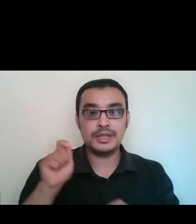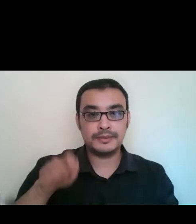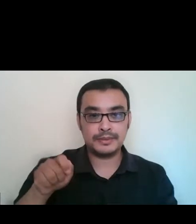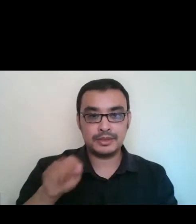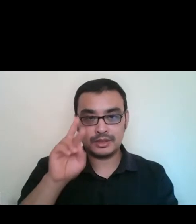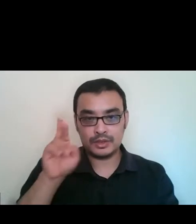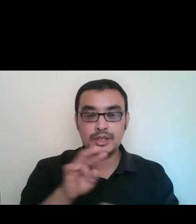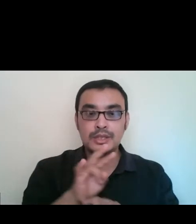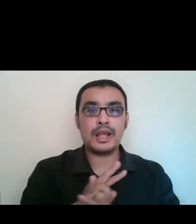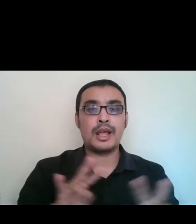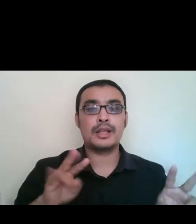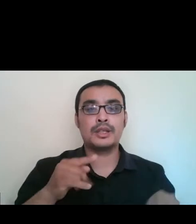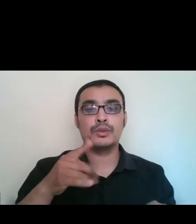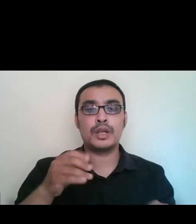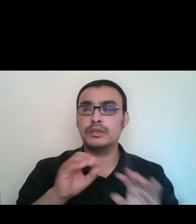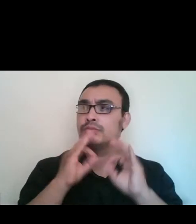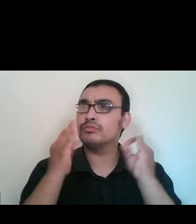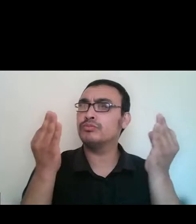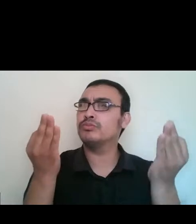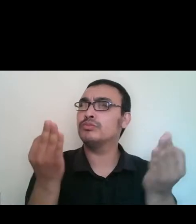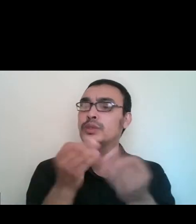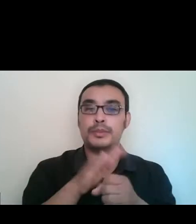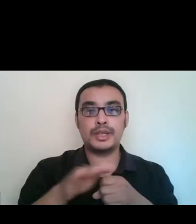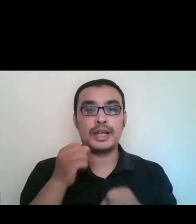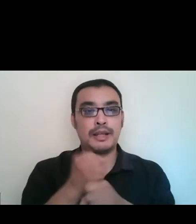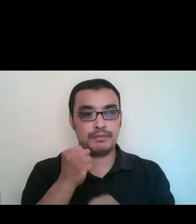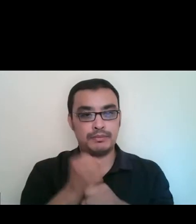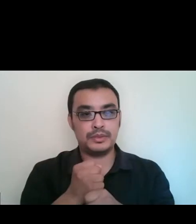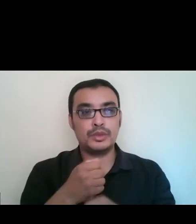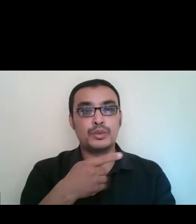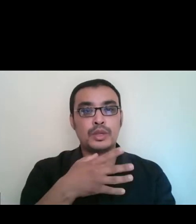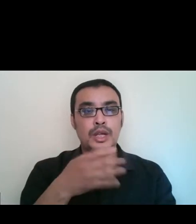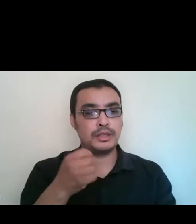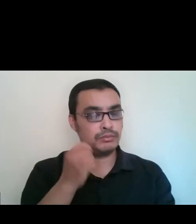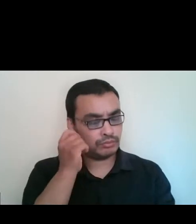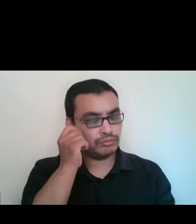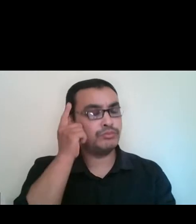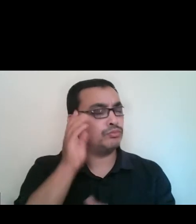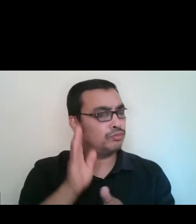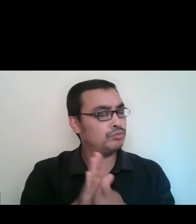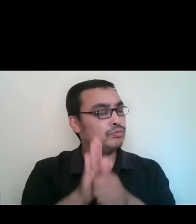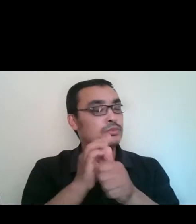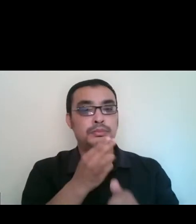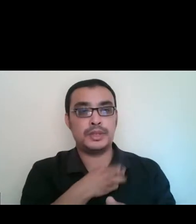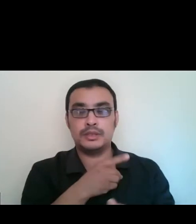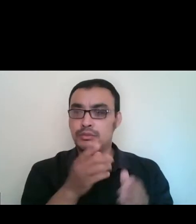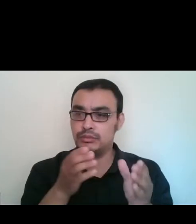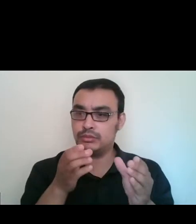peace across the world. So our entire team is there